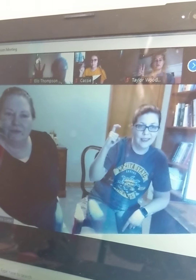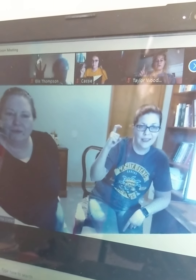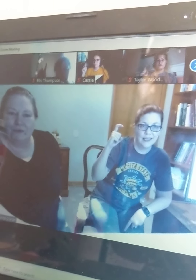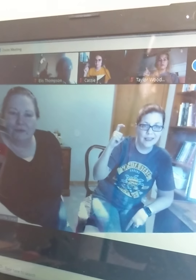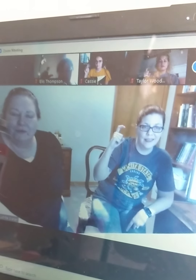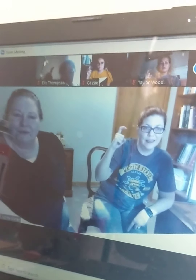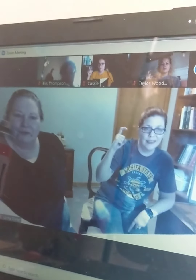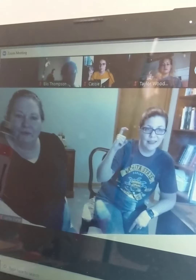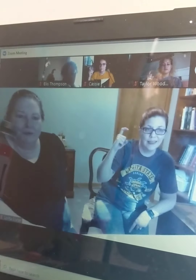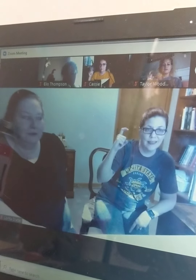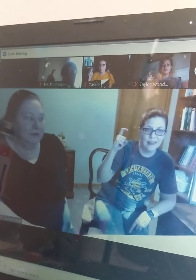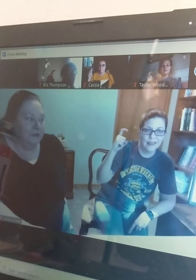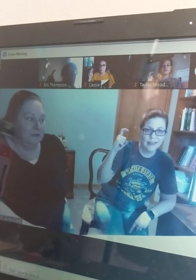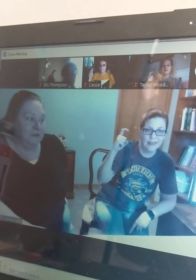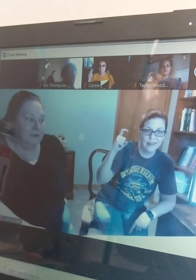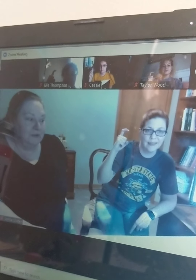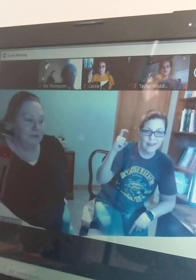X,